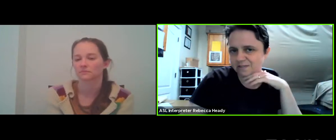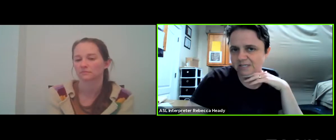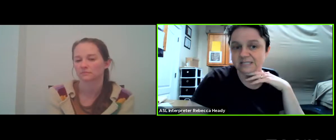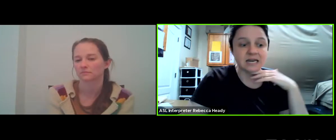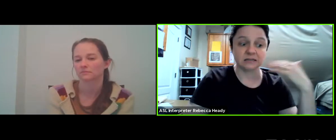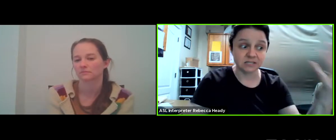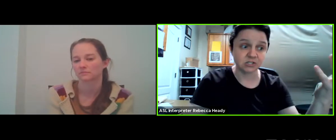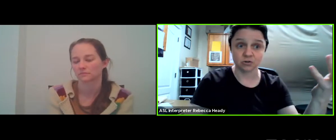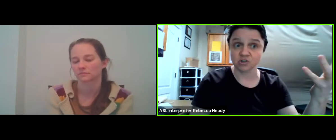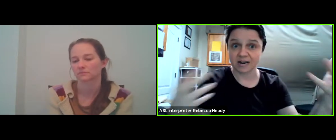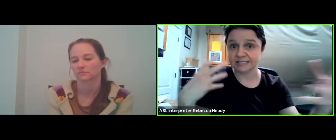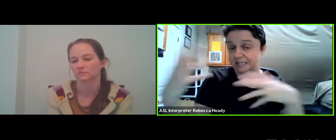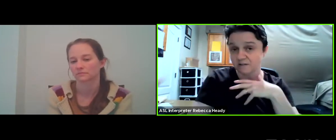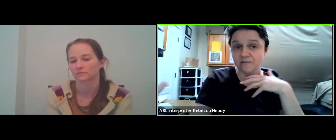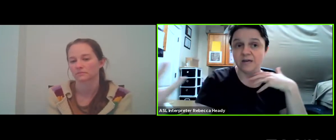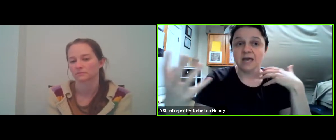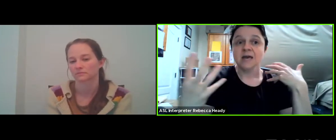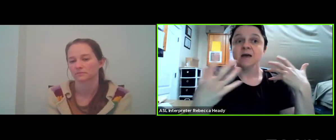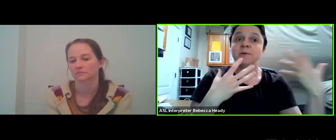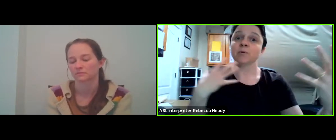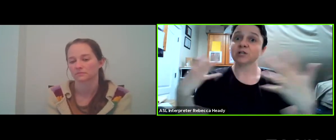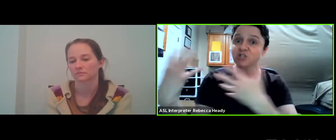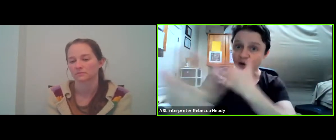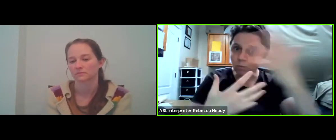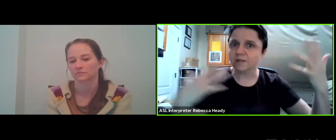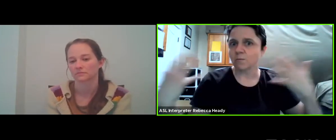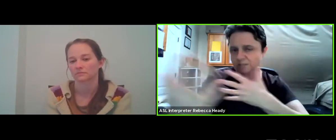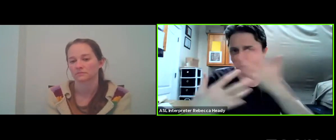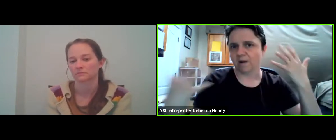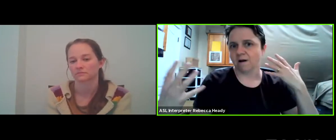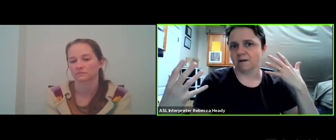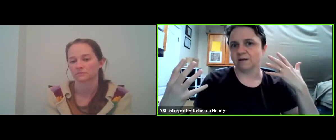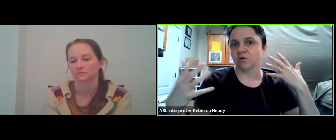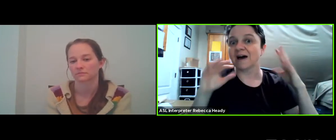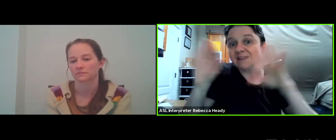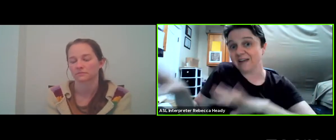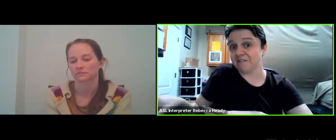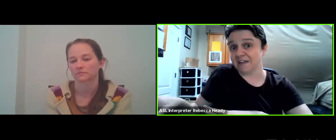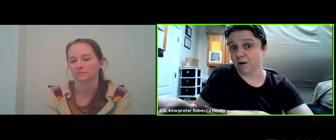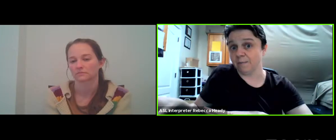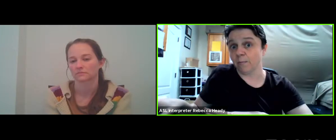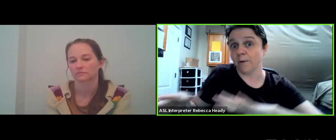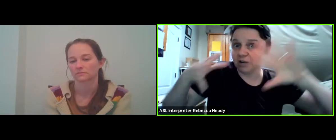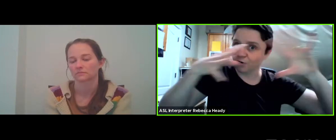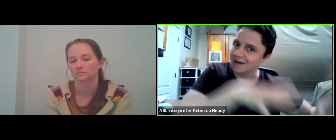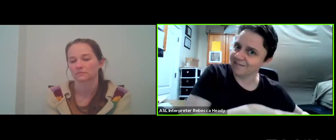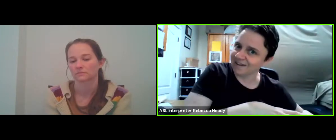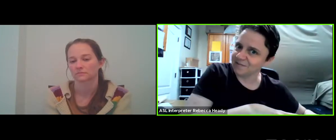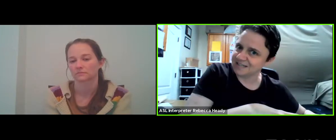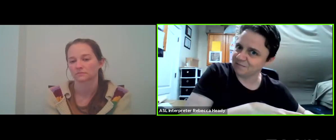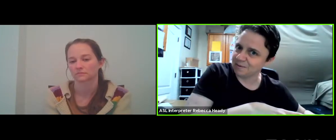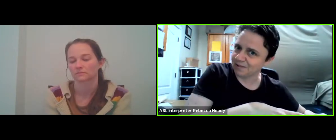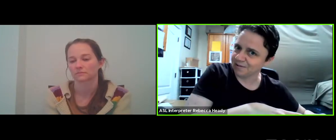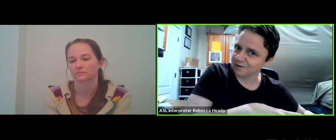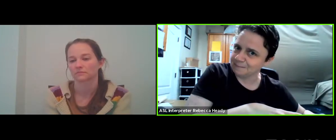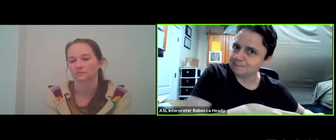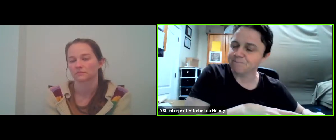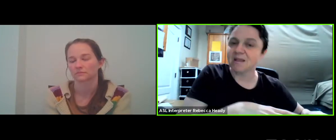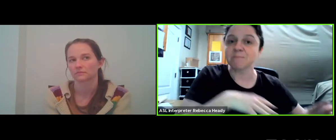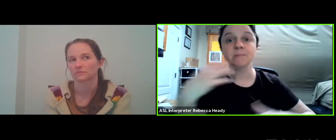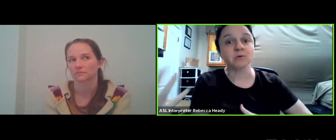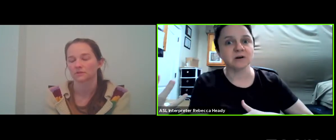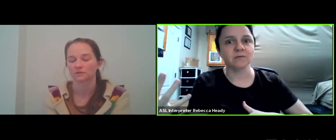two evils, because then at least you're trying to give people generally what's going on. You're not leaving out the hearing people, but you're not leaving out the deaf people